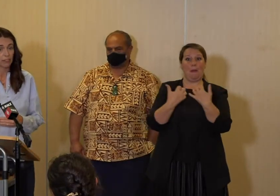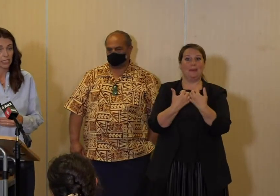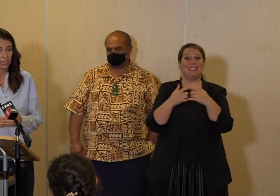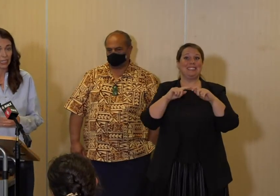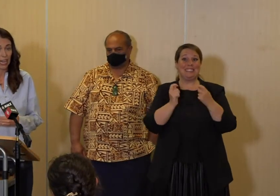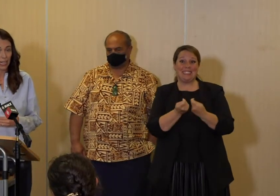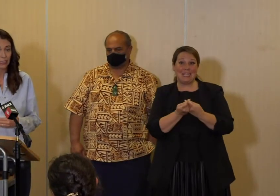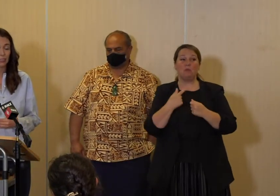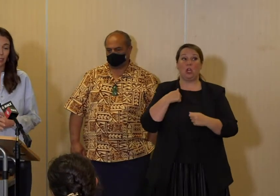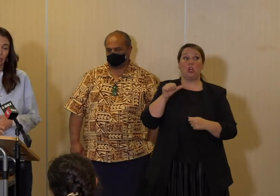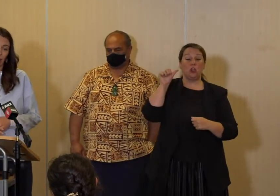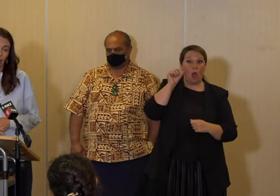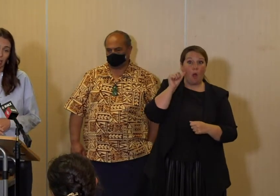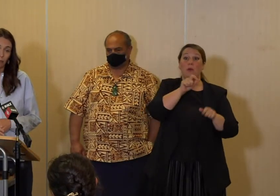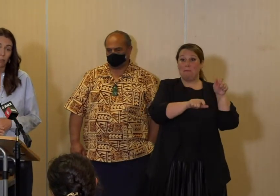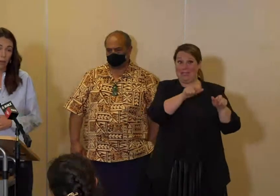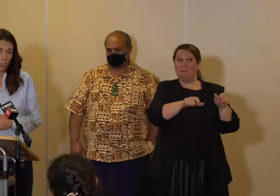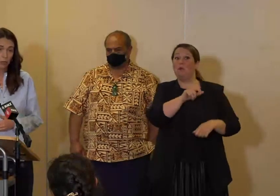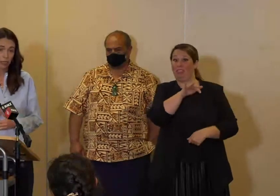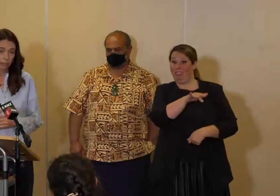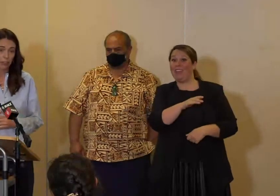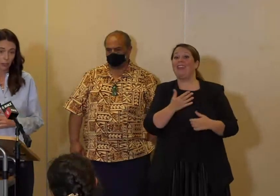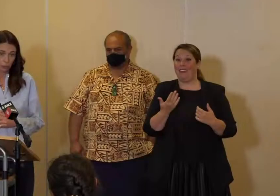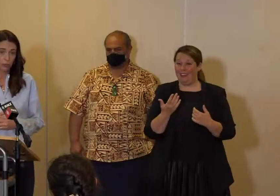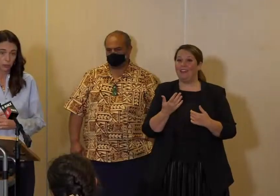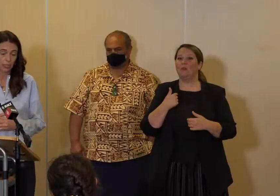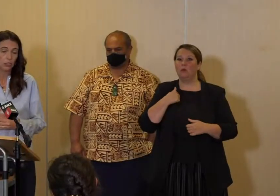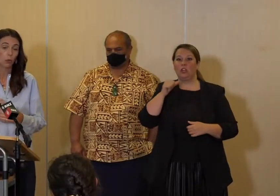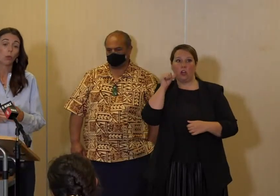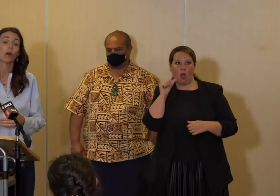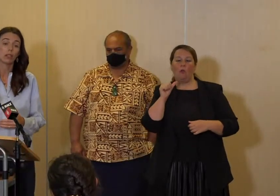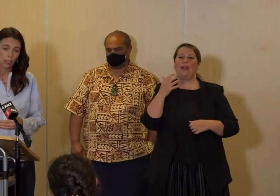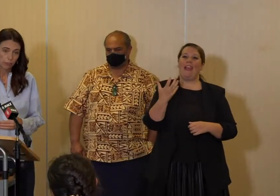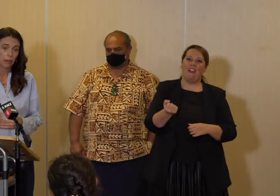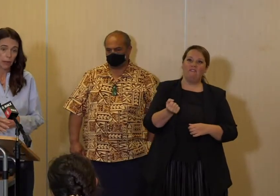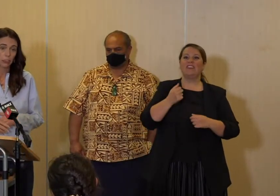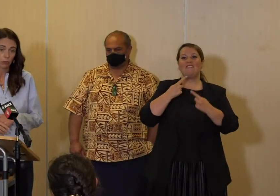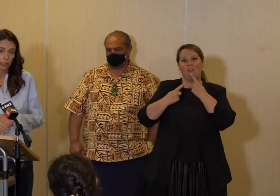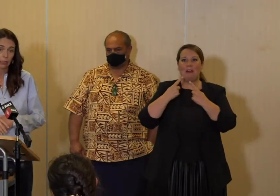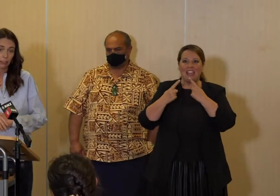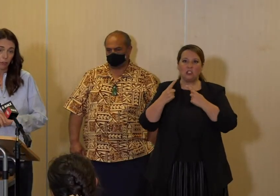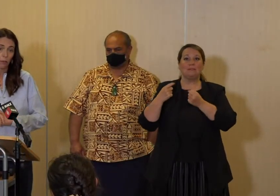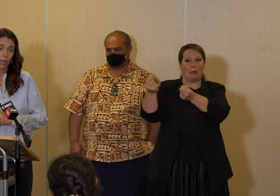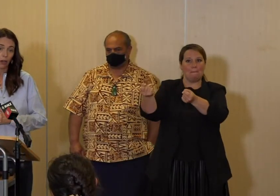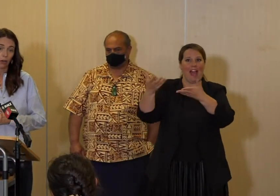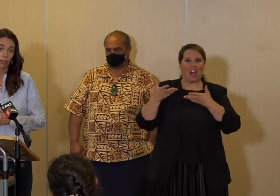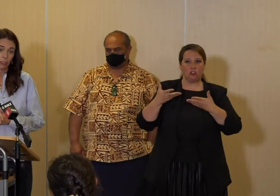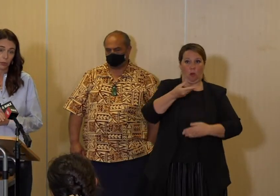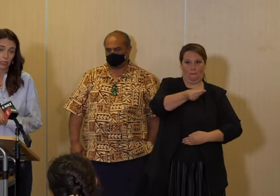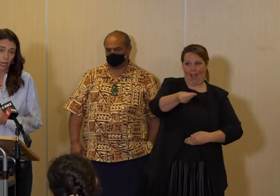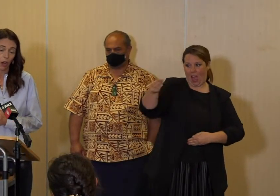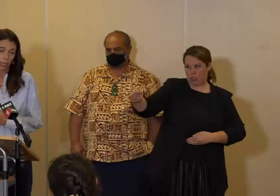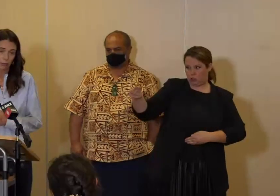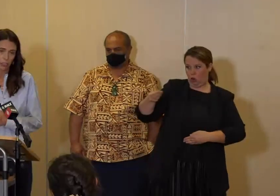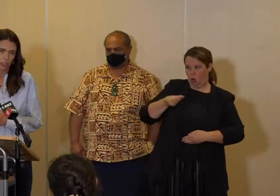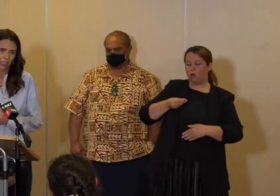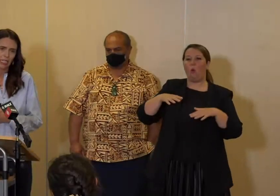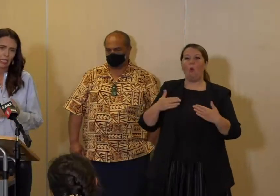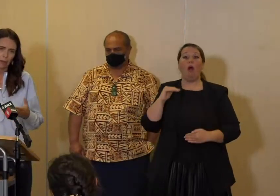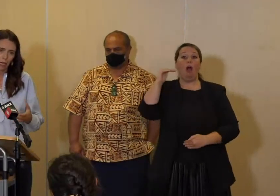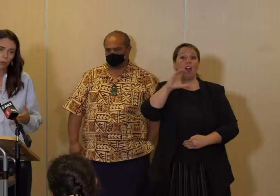or will have second-hand information being fed through to us or feedback directly from our officials in